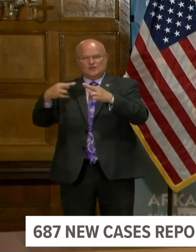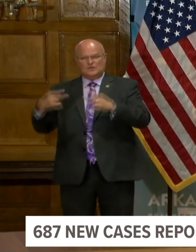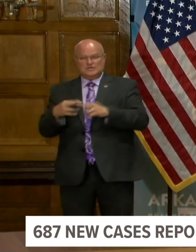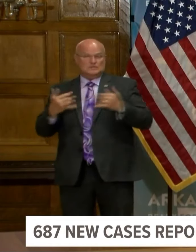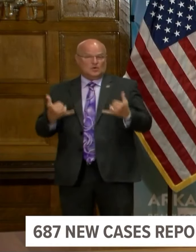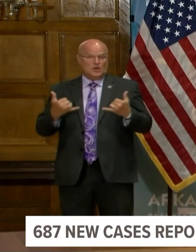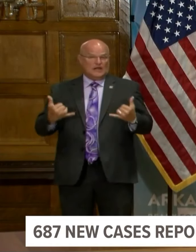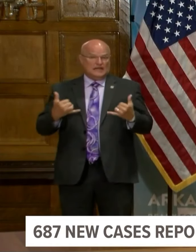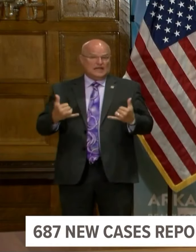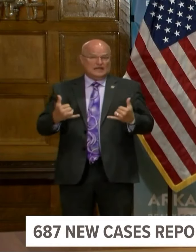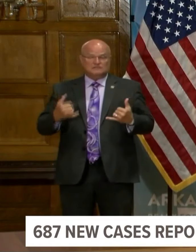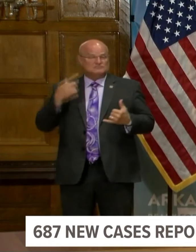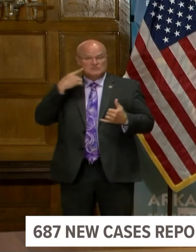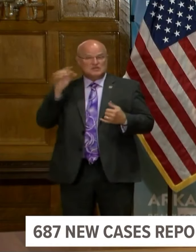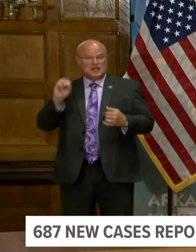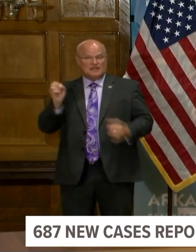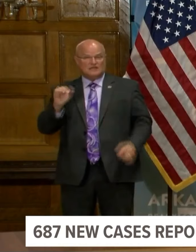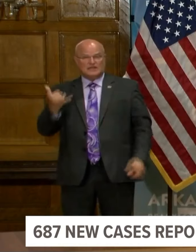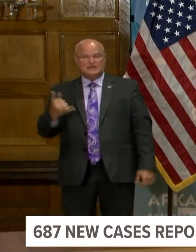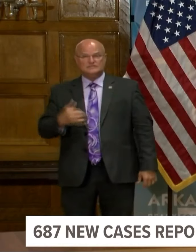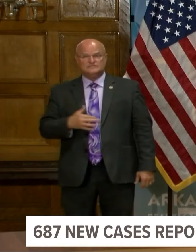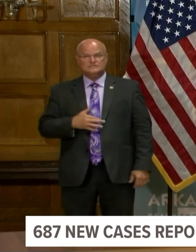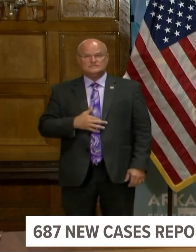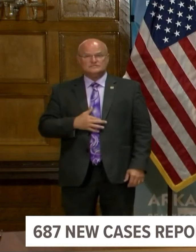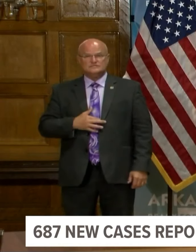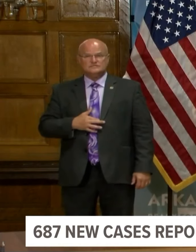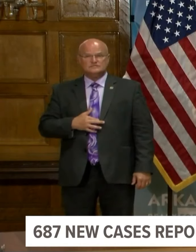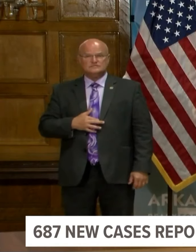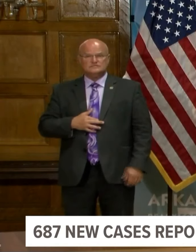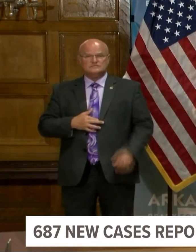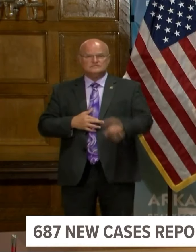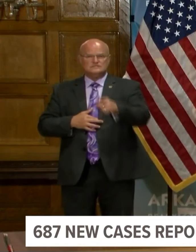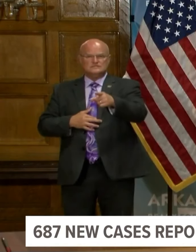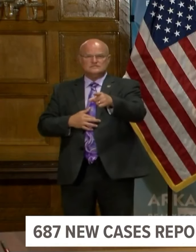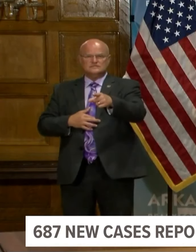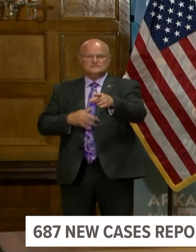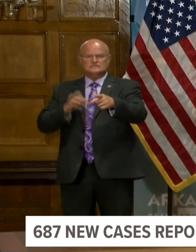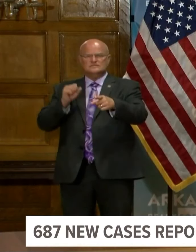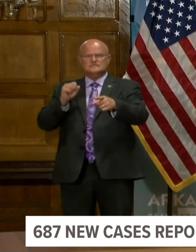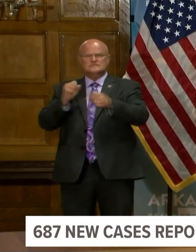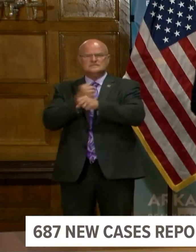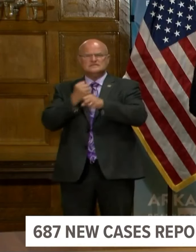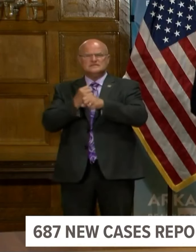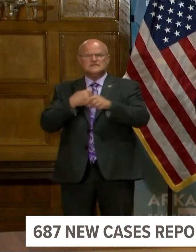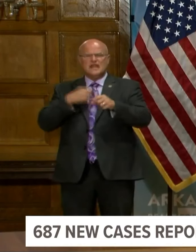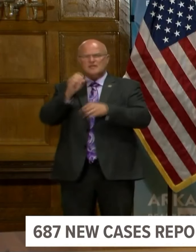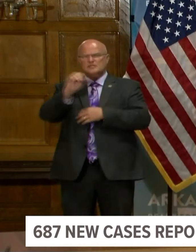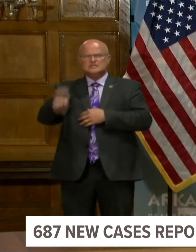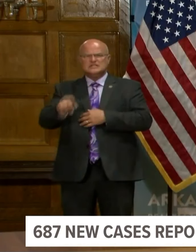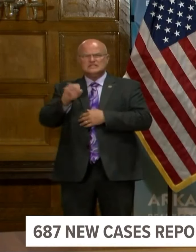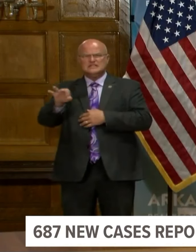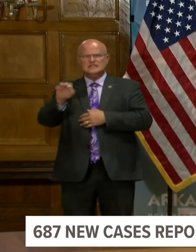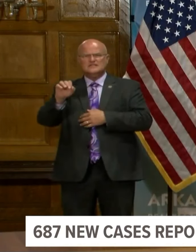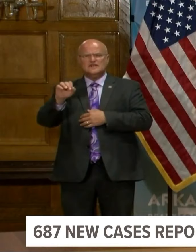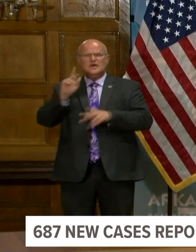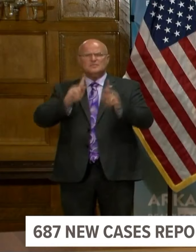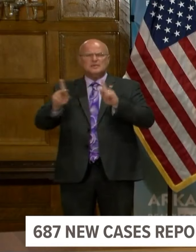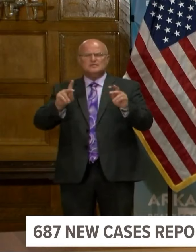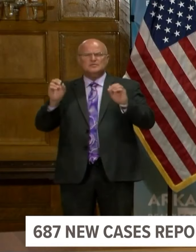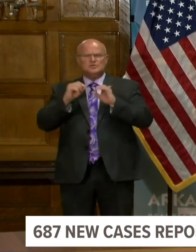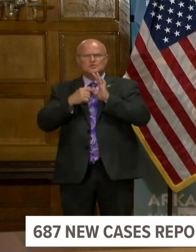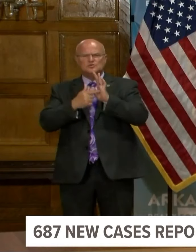But right now we're not hearing that. Dr. Smith, a couple of stat questions here. Do we have the percentage of